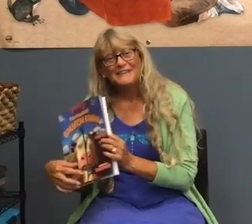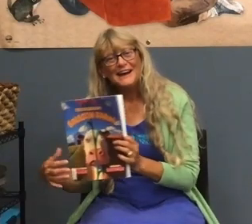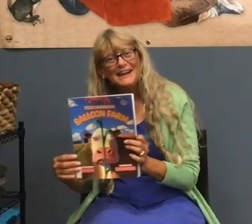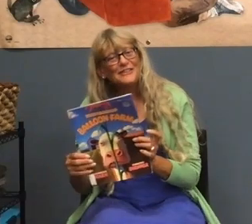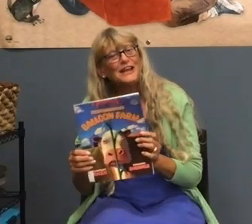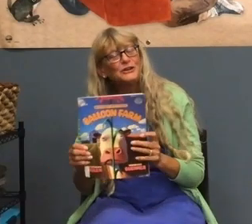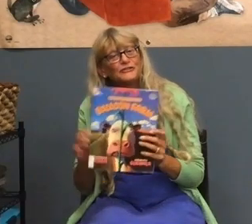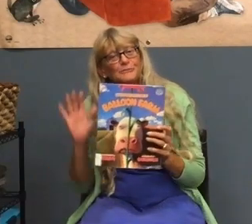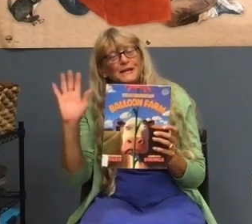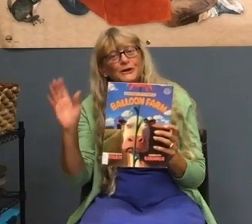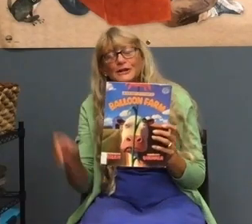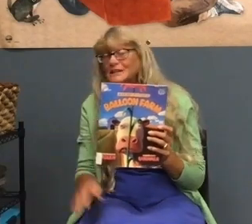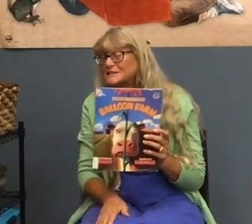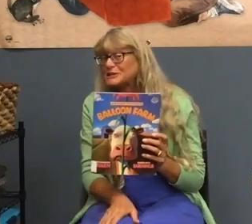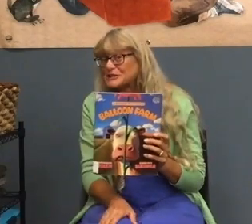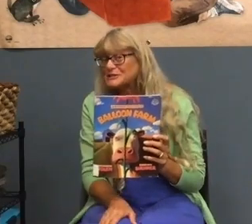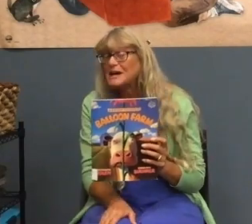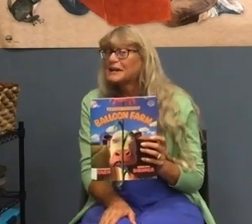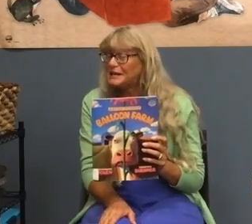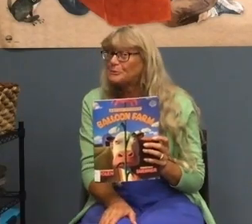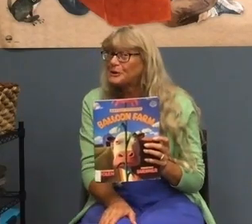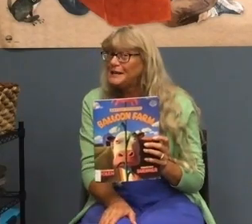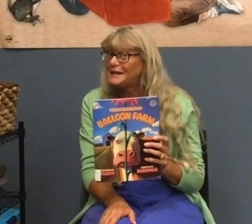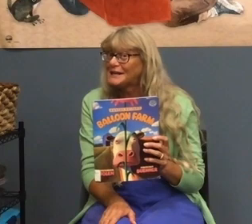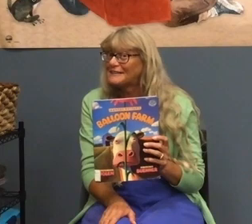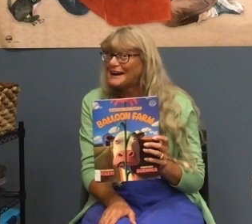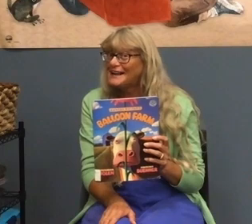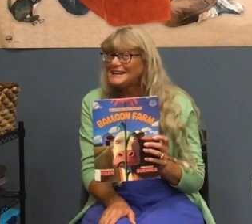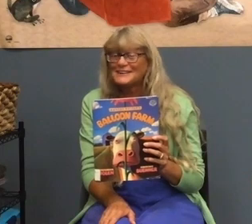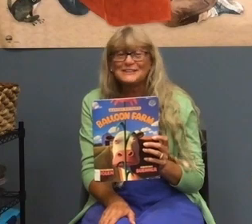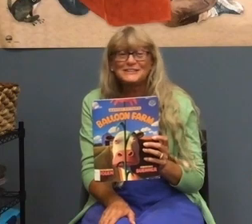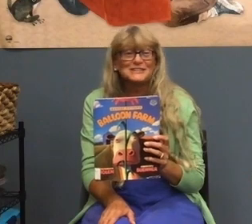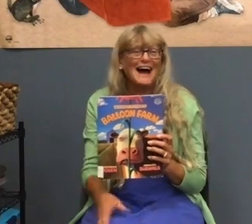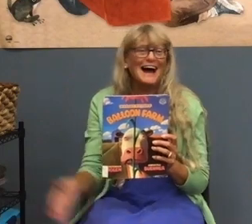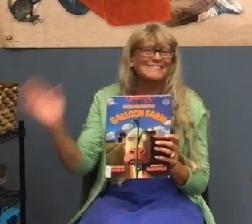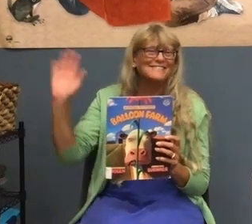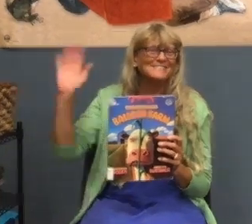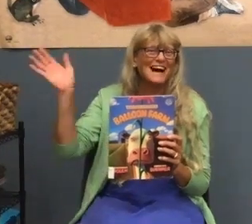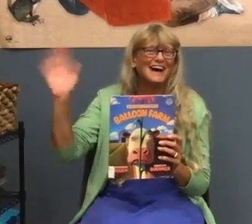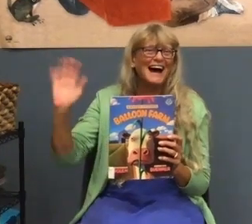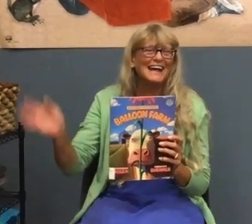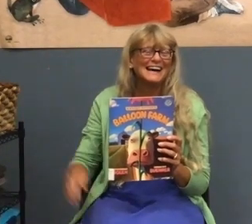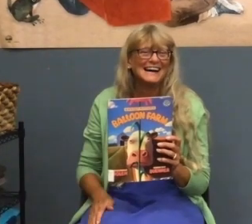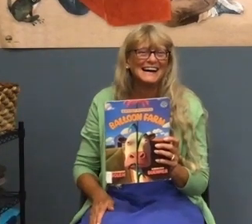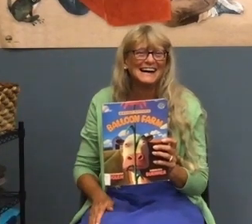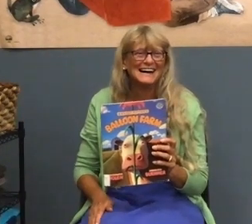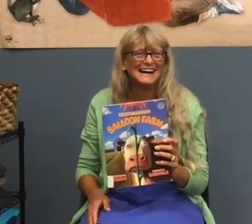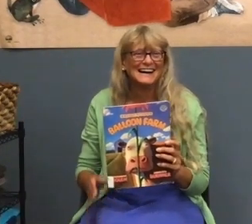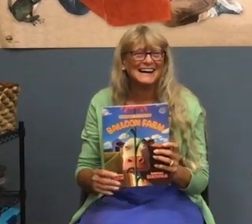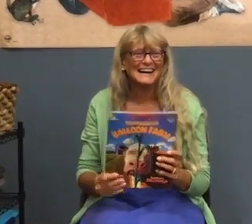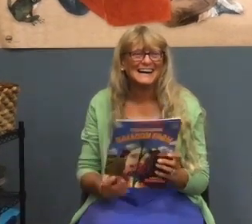All right. Thank you for being good listeners. Keep reading, right? Good job. Bye-bye.